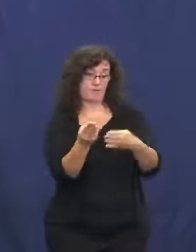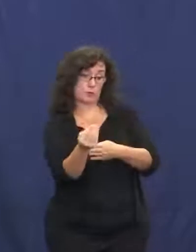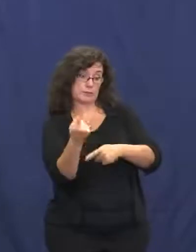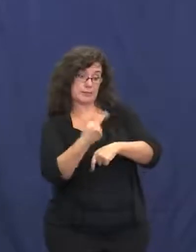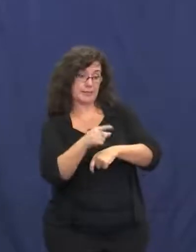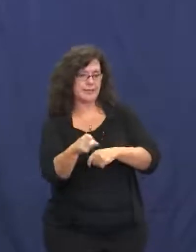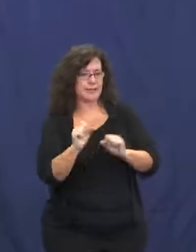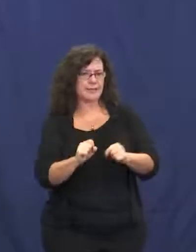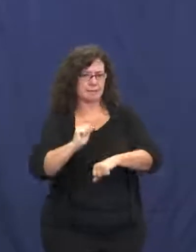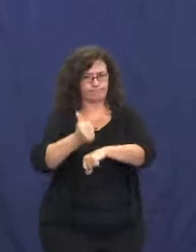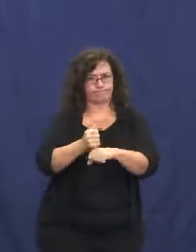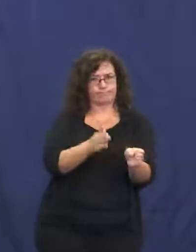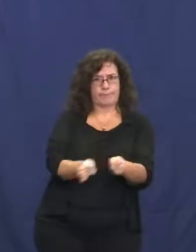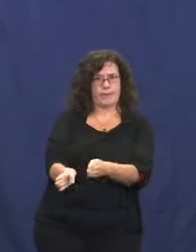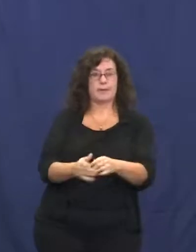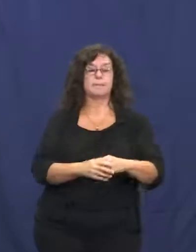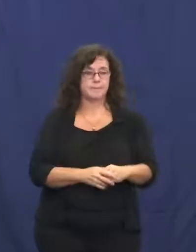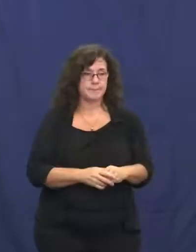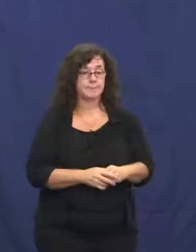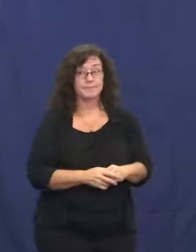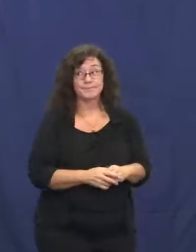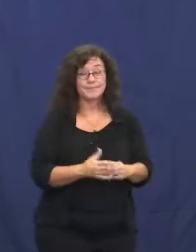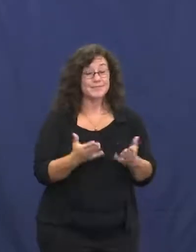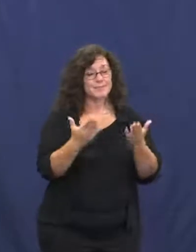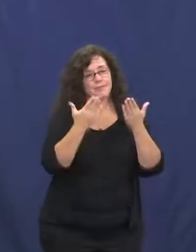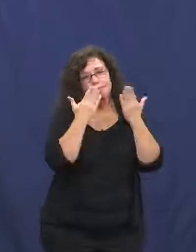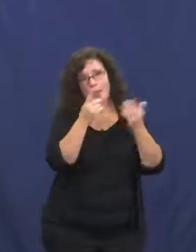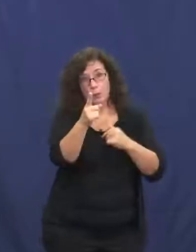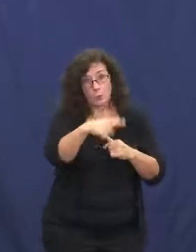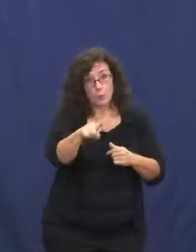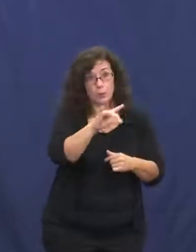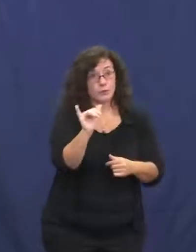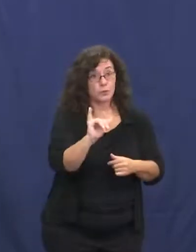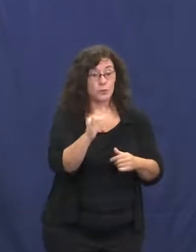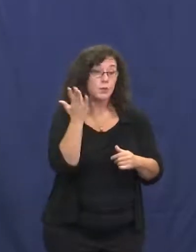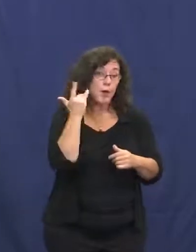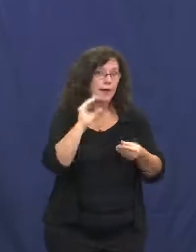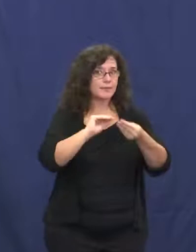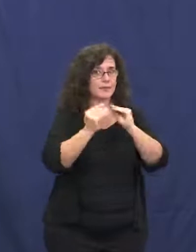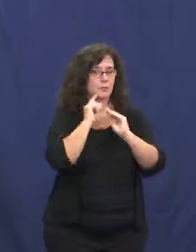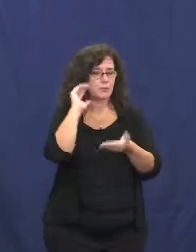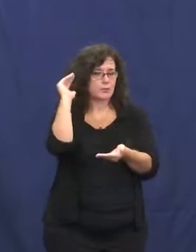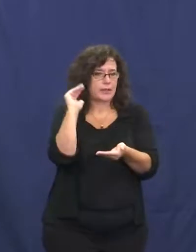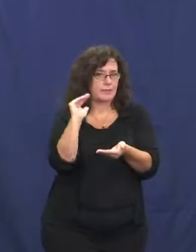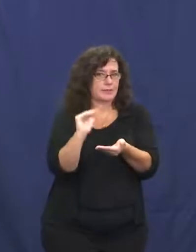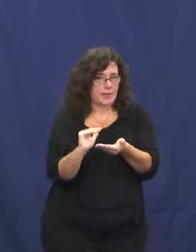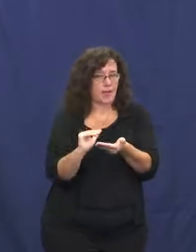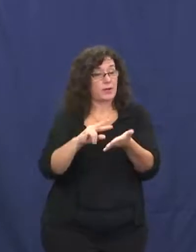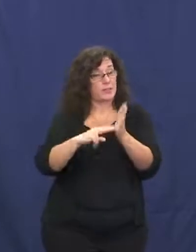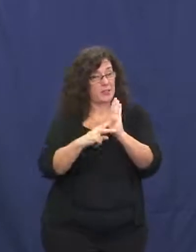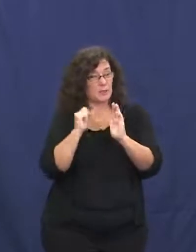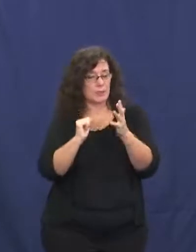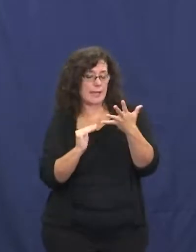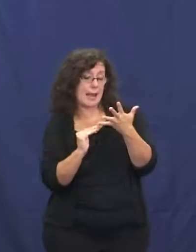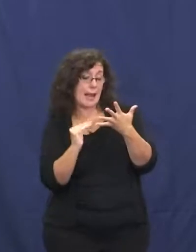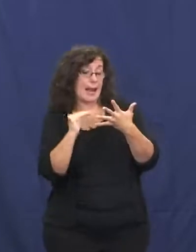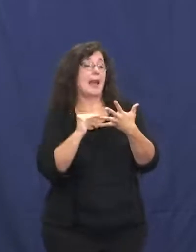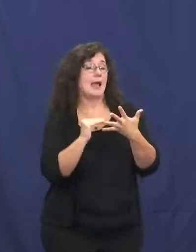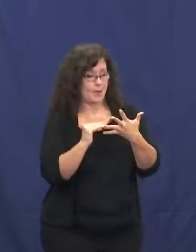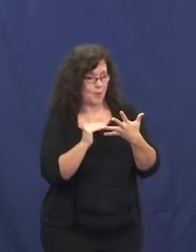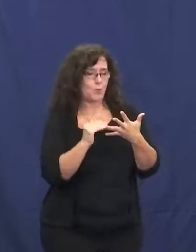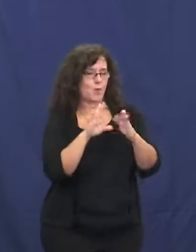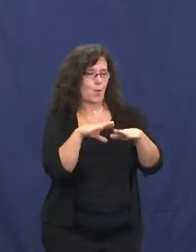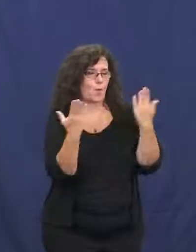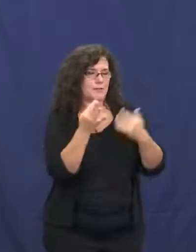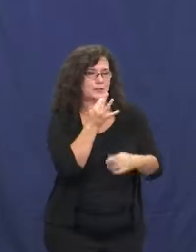doing, because those numbers are coming down, and that's going to help us reopen here safely very soon here in our county. Last